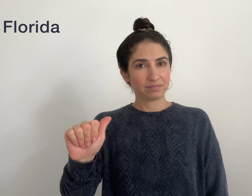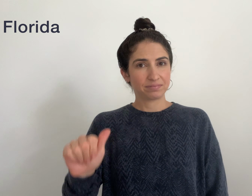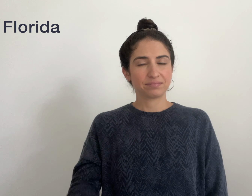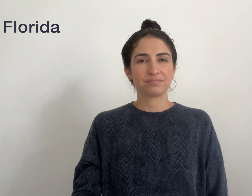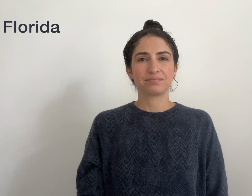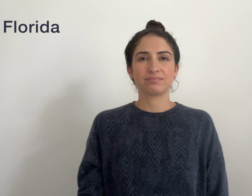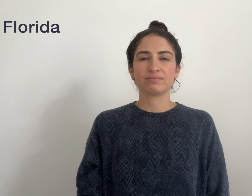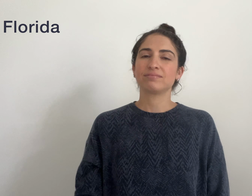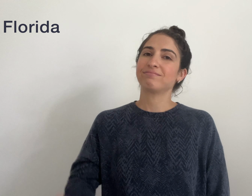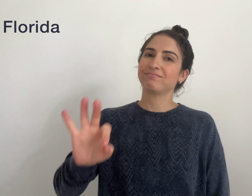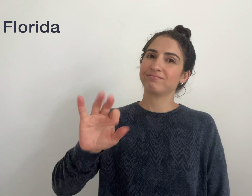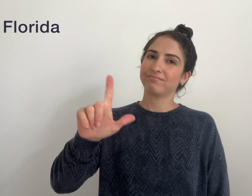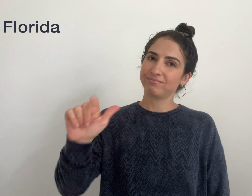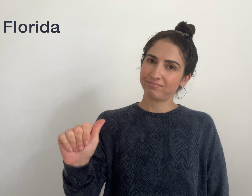Florida,